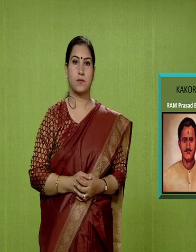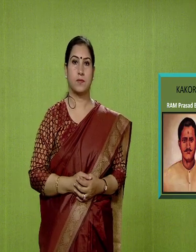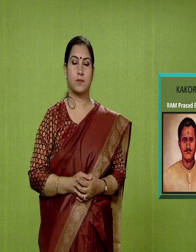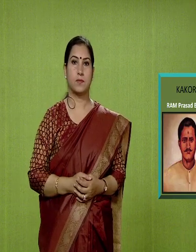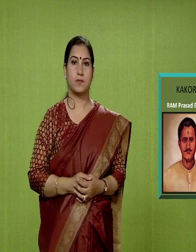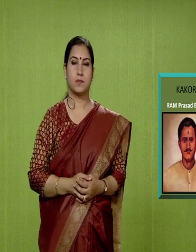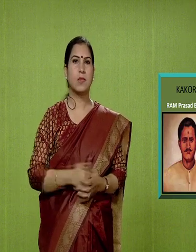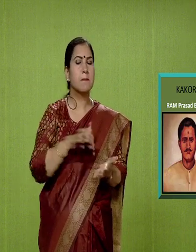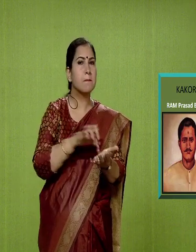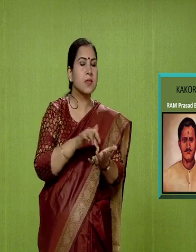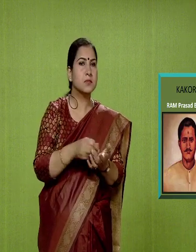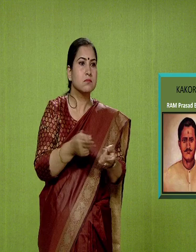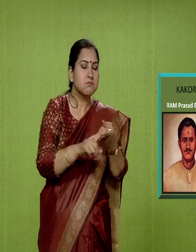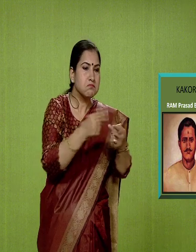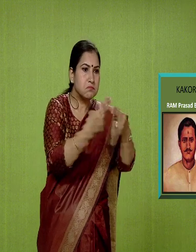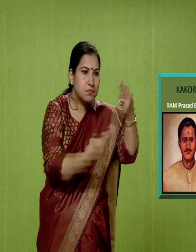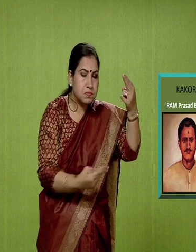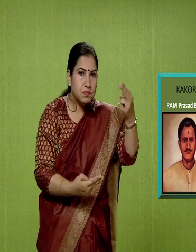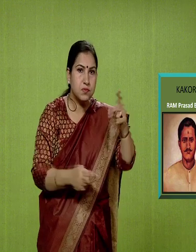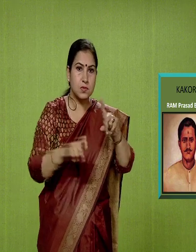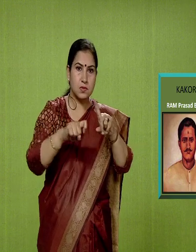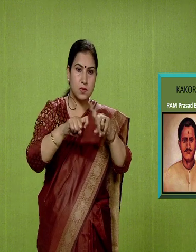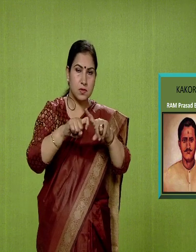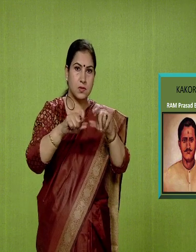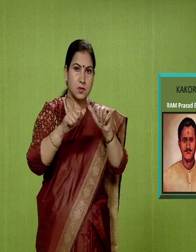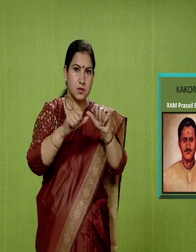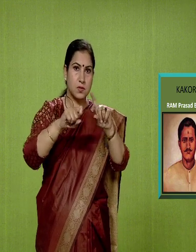the Kakori conspiracy was planned